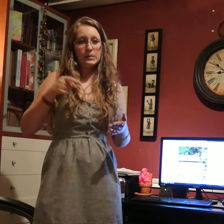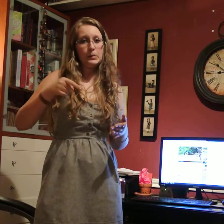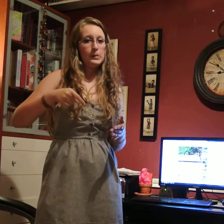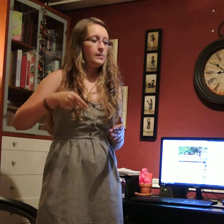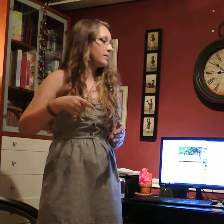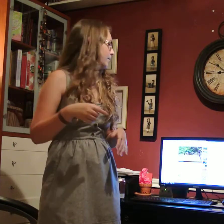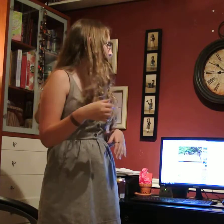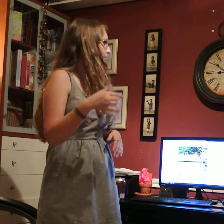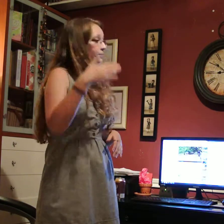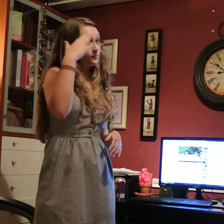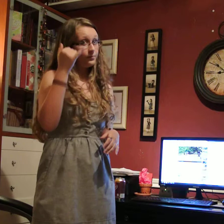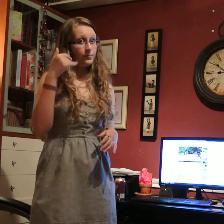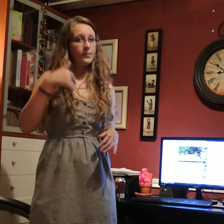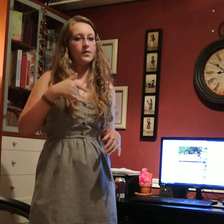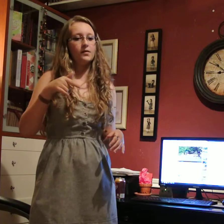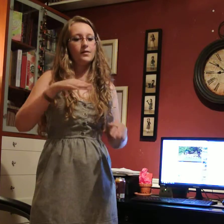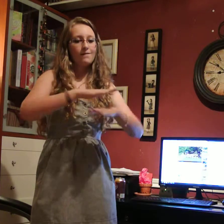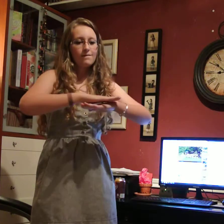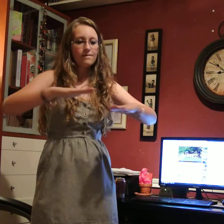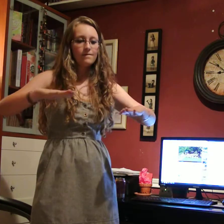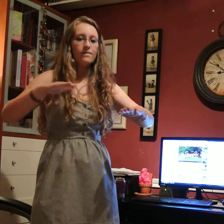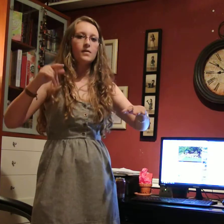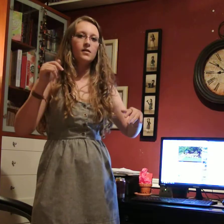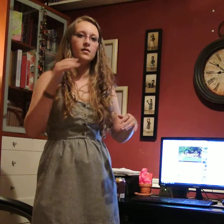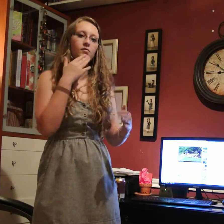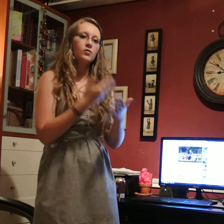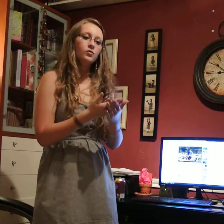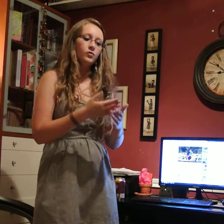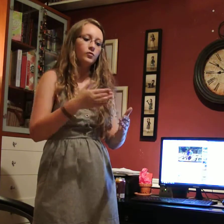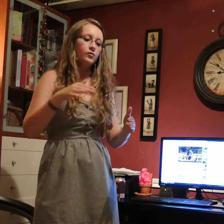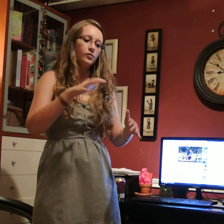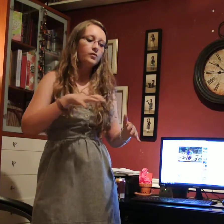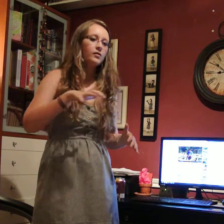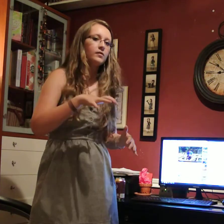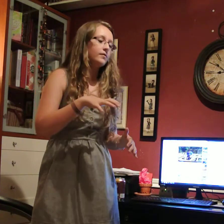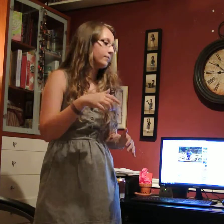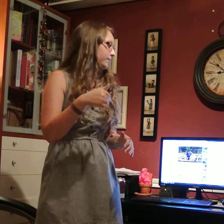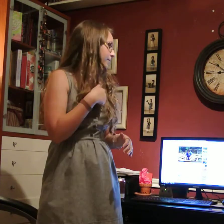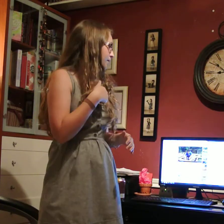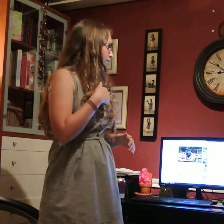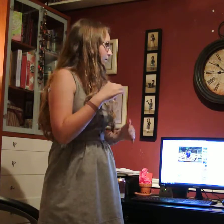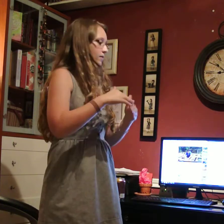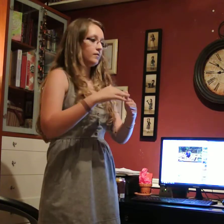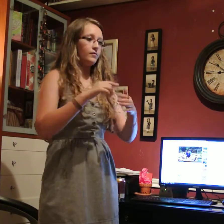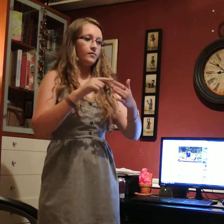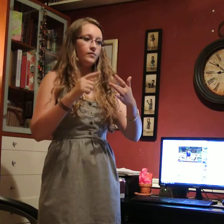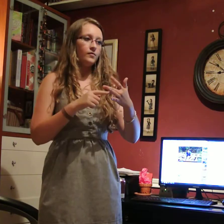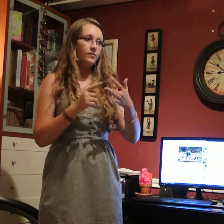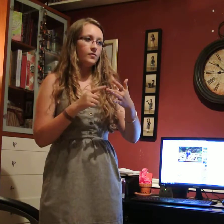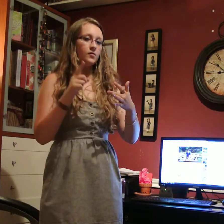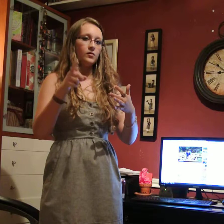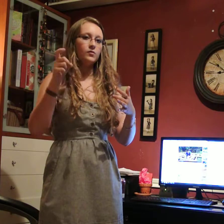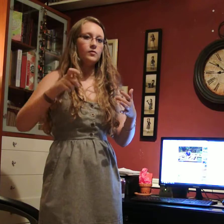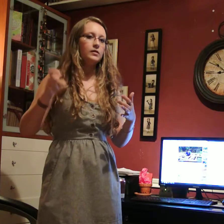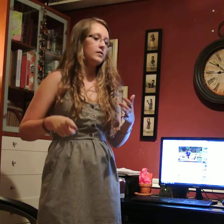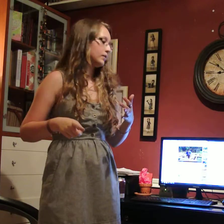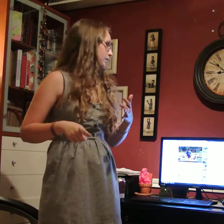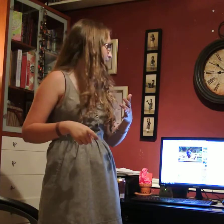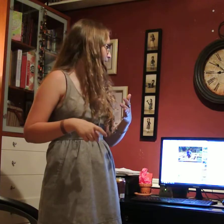The next thing to do is to make sure it's level. Now this is really, really important. Grab yourself a couple of scrap offcuts, timber offcuts, and